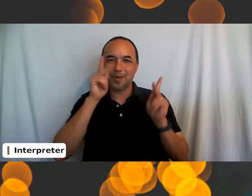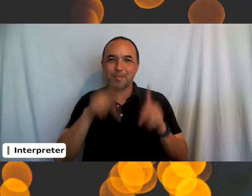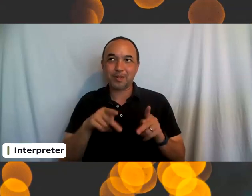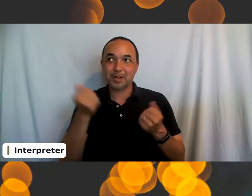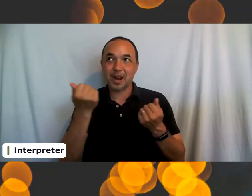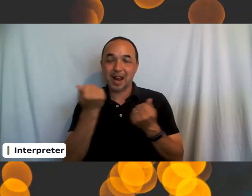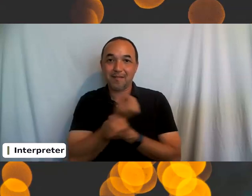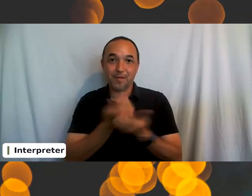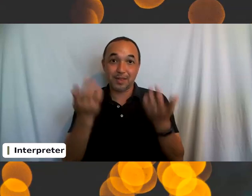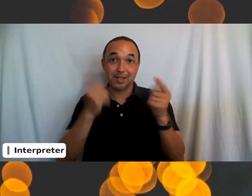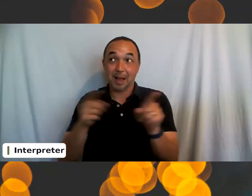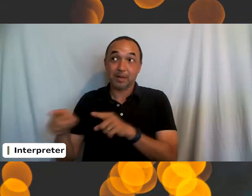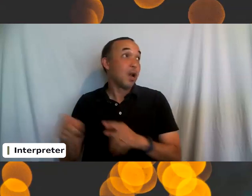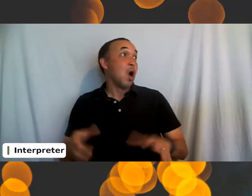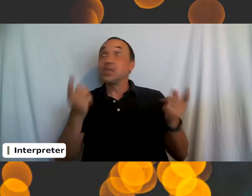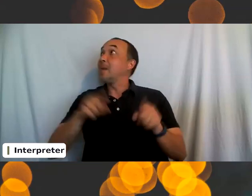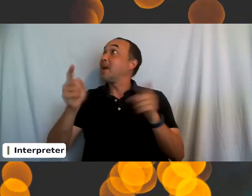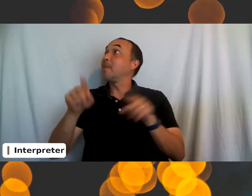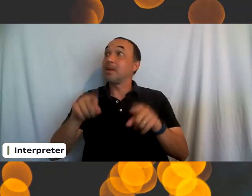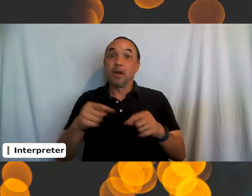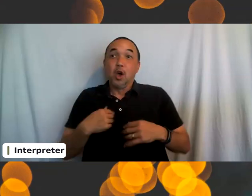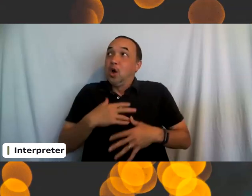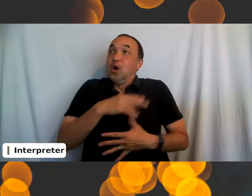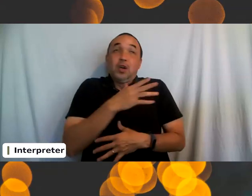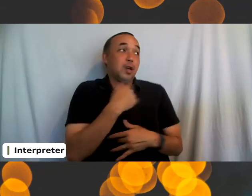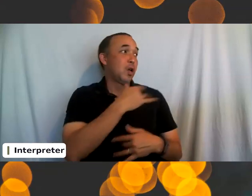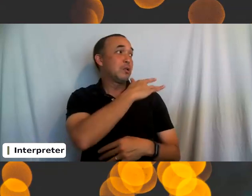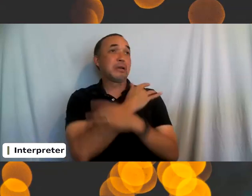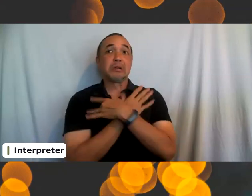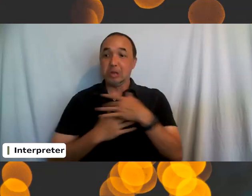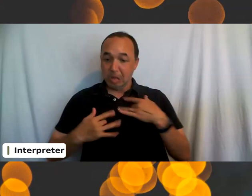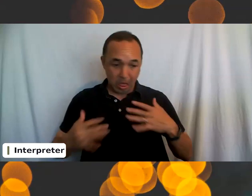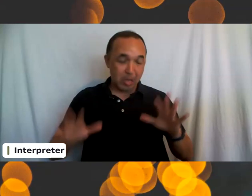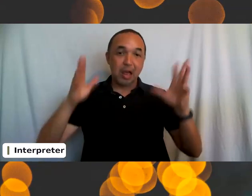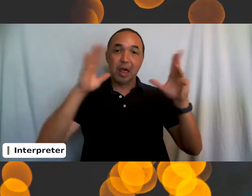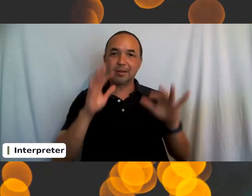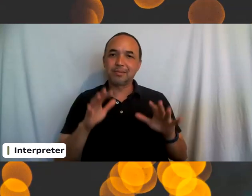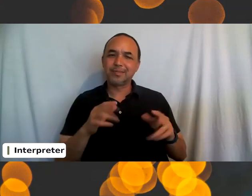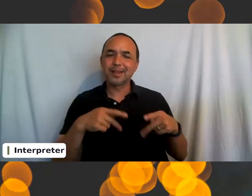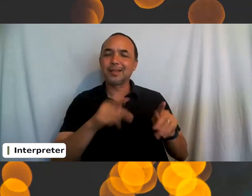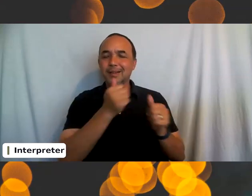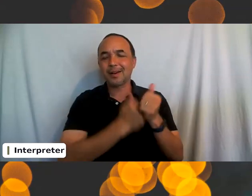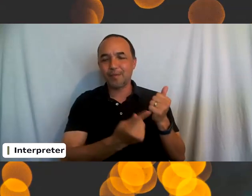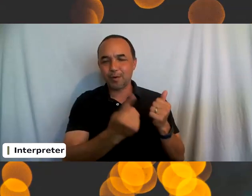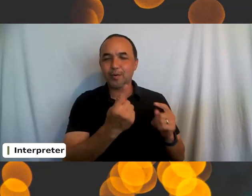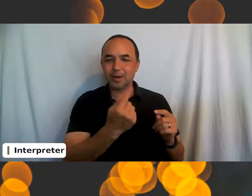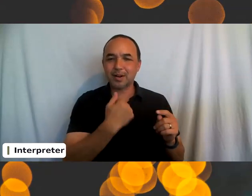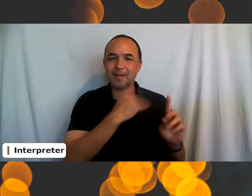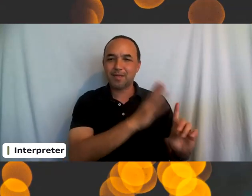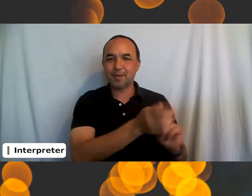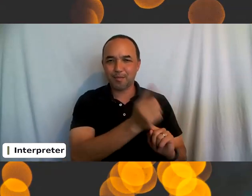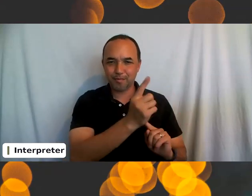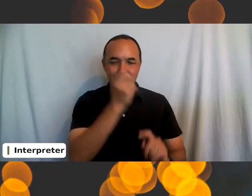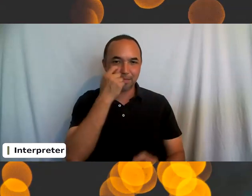that is, getting all the chills, they're getting touched. They're like, just let everybody, have their moment for